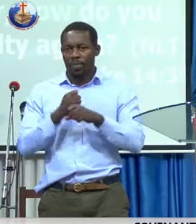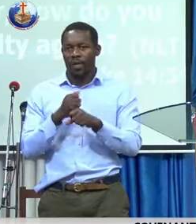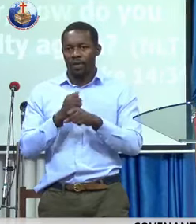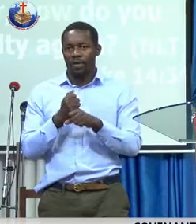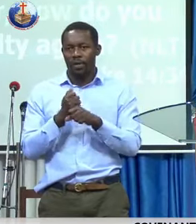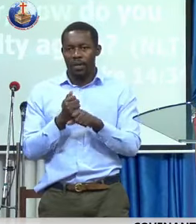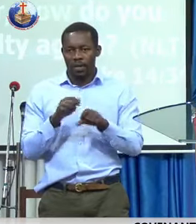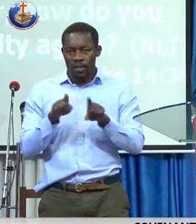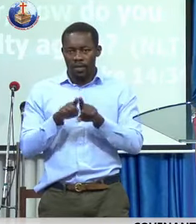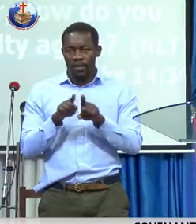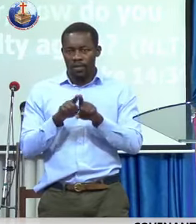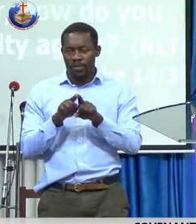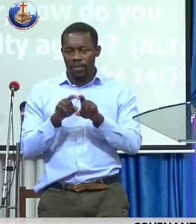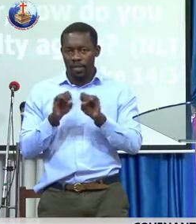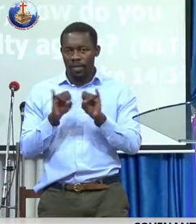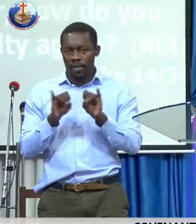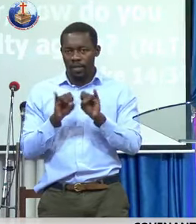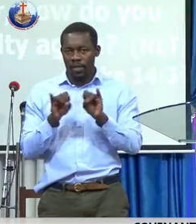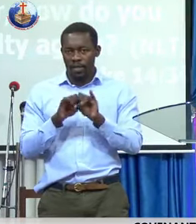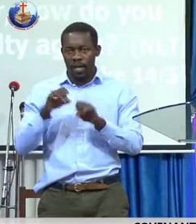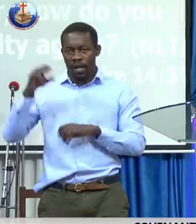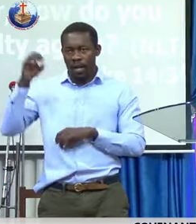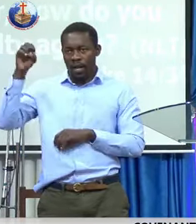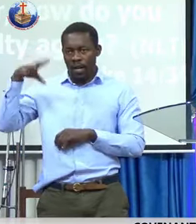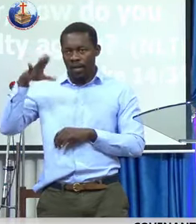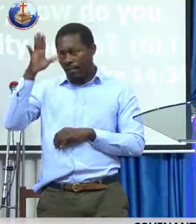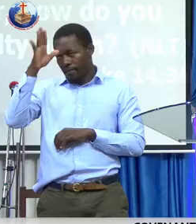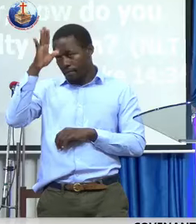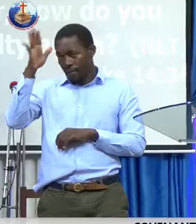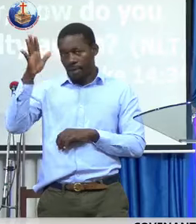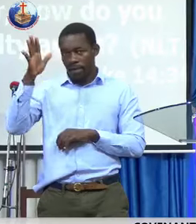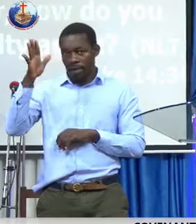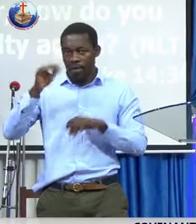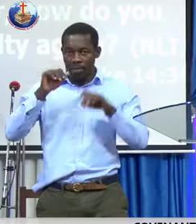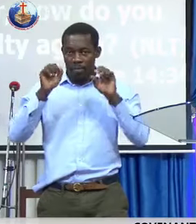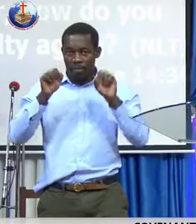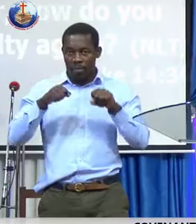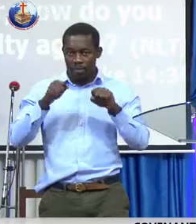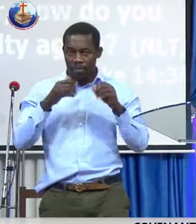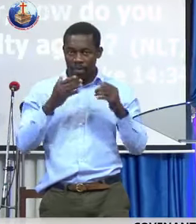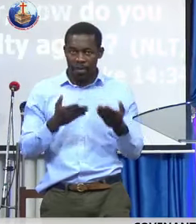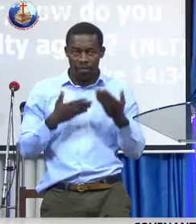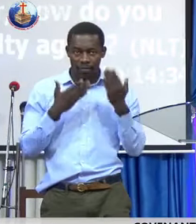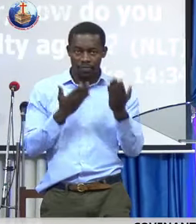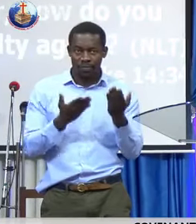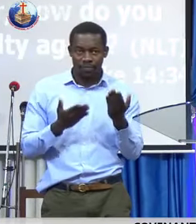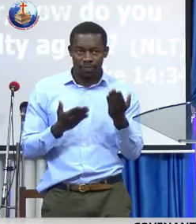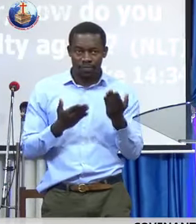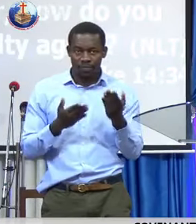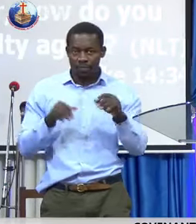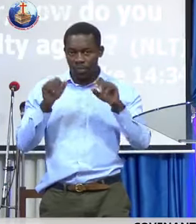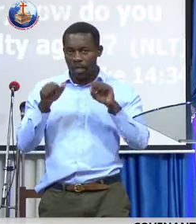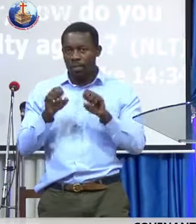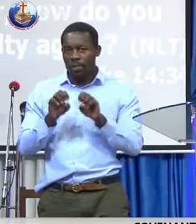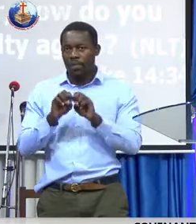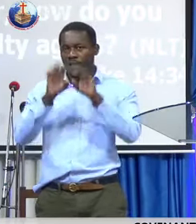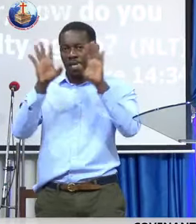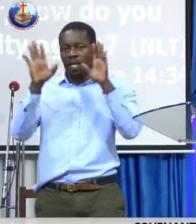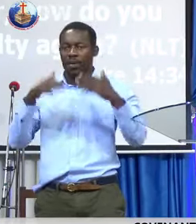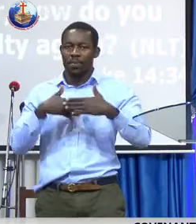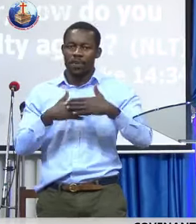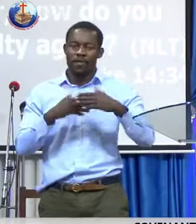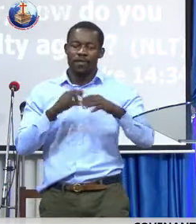rekindle within us the light, my Father, that you have put in us, that we may shine before the